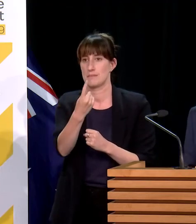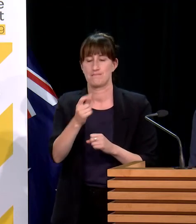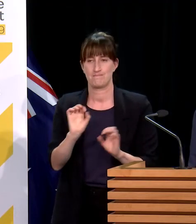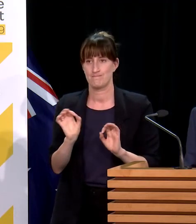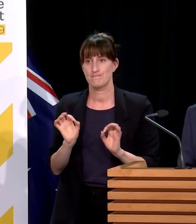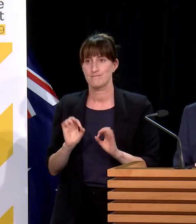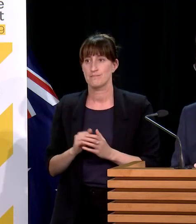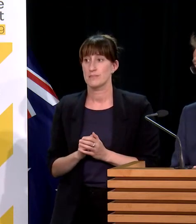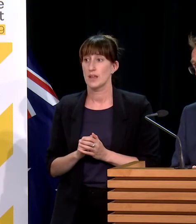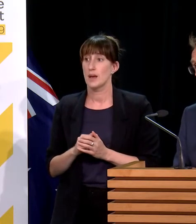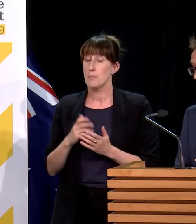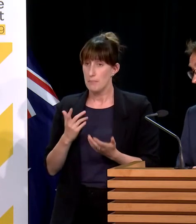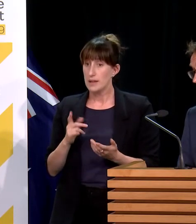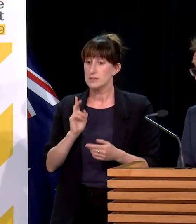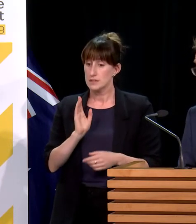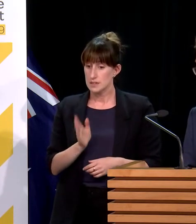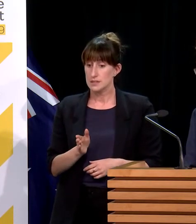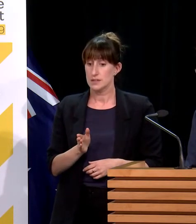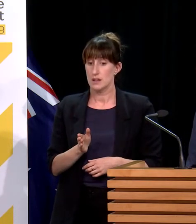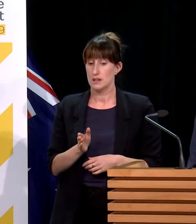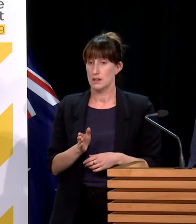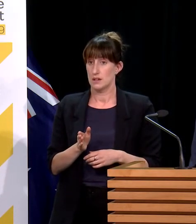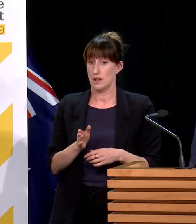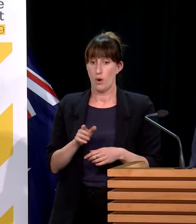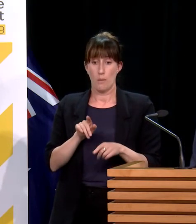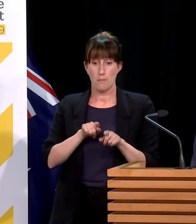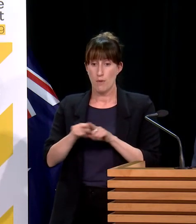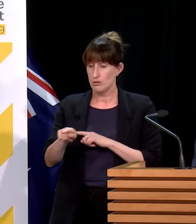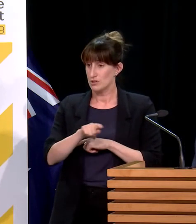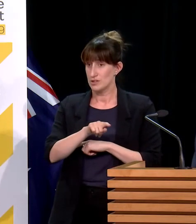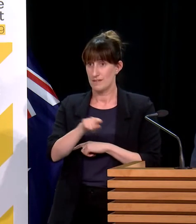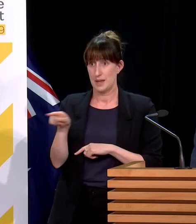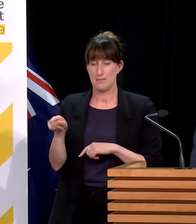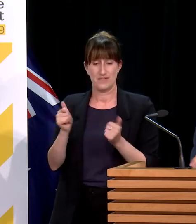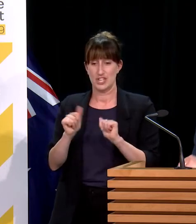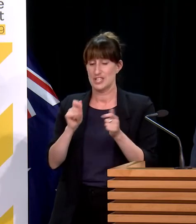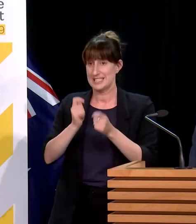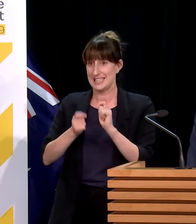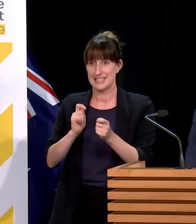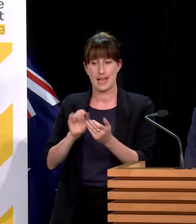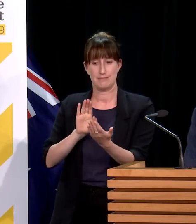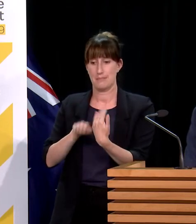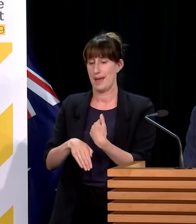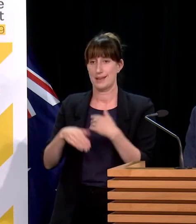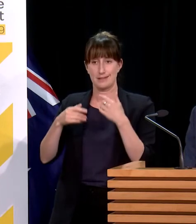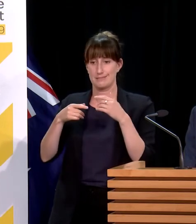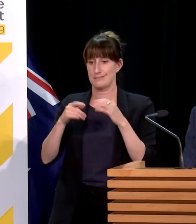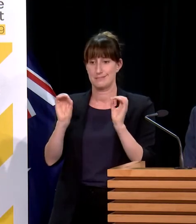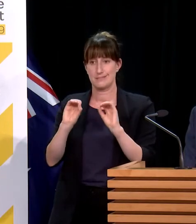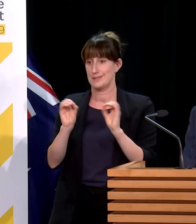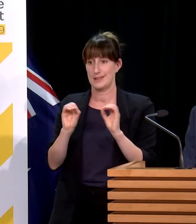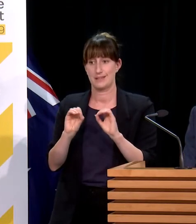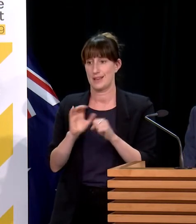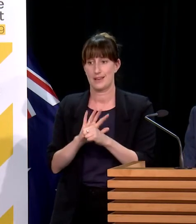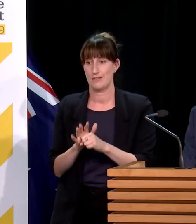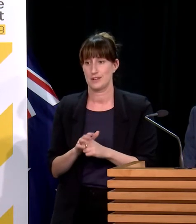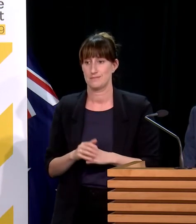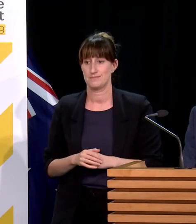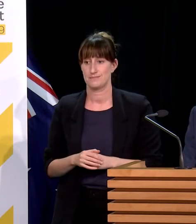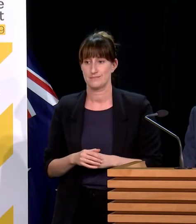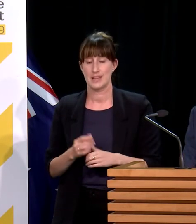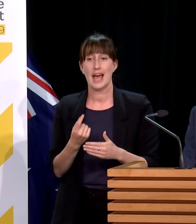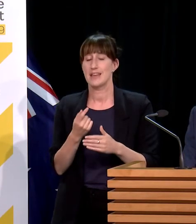day 12 testing. Most have had that already and they've all returned negative so far. Henry. Minister, on Pfizer, have